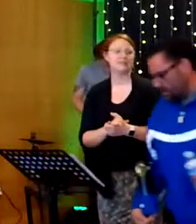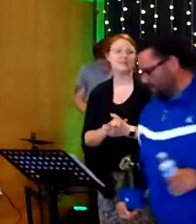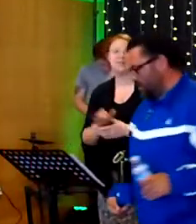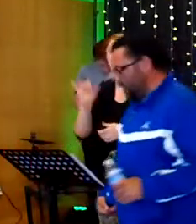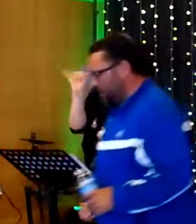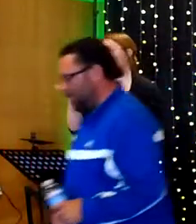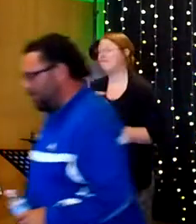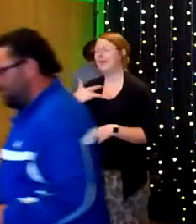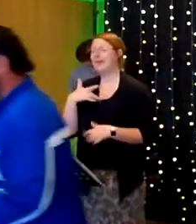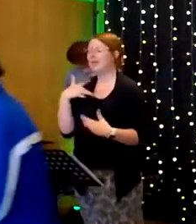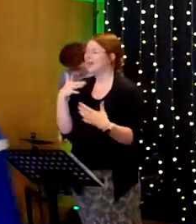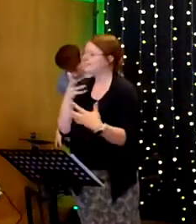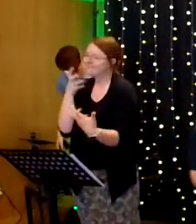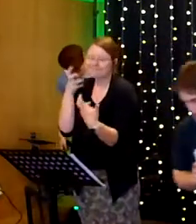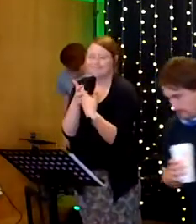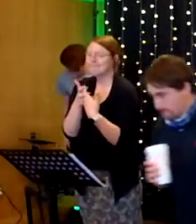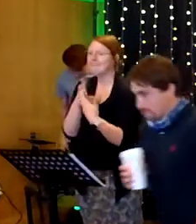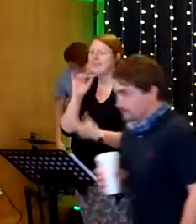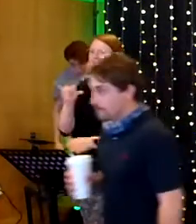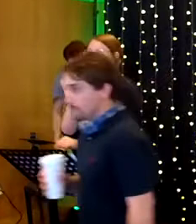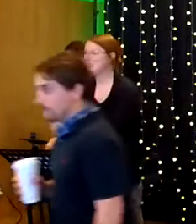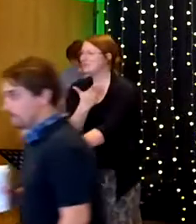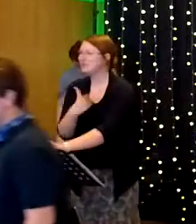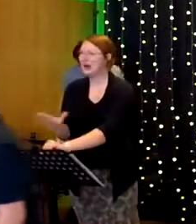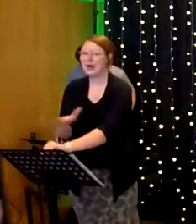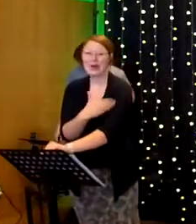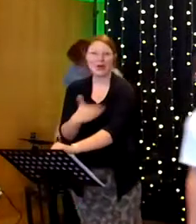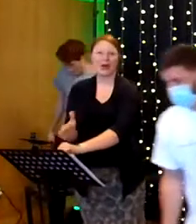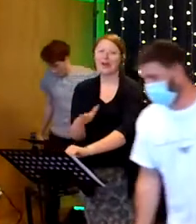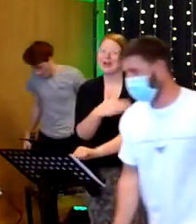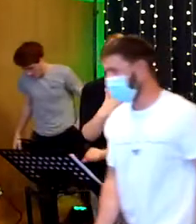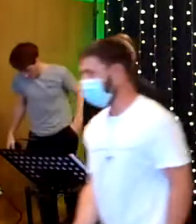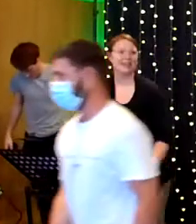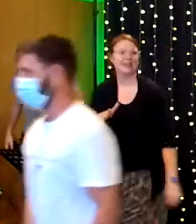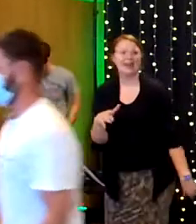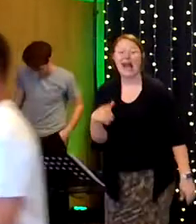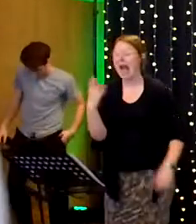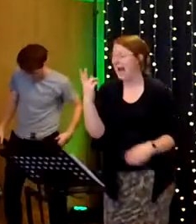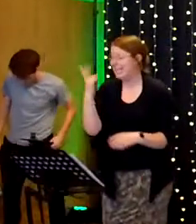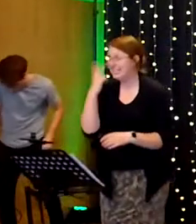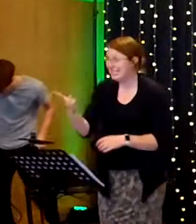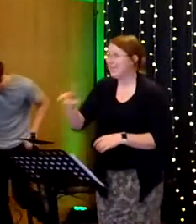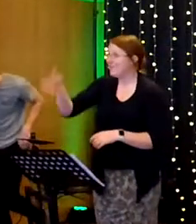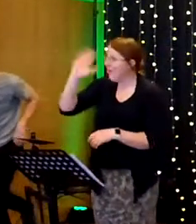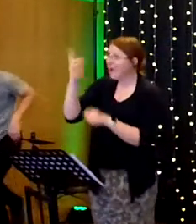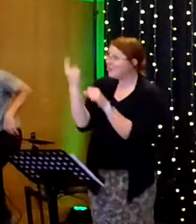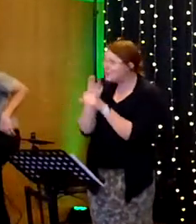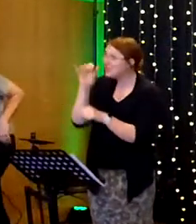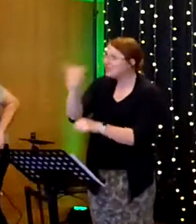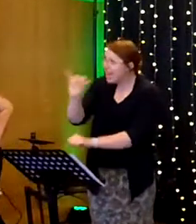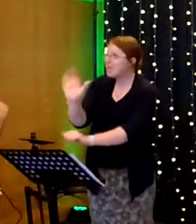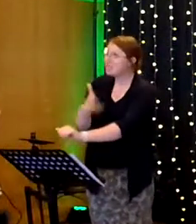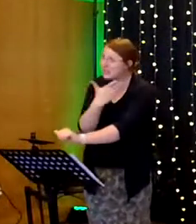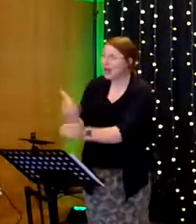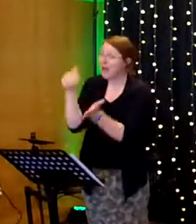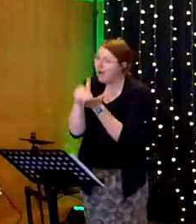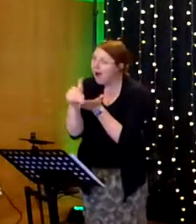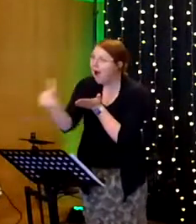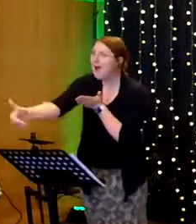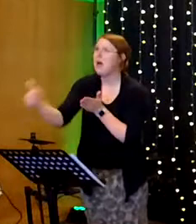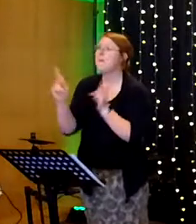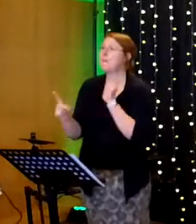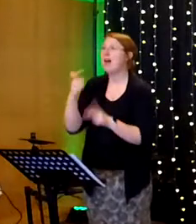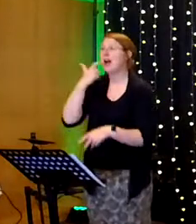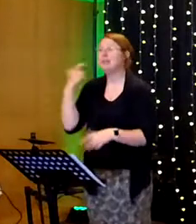That's in my heart, right? That's one of those things where I've seen God use that song to break chains of addiction, to